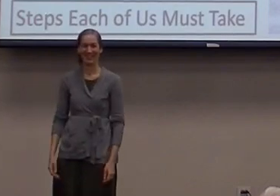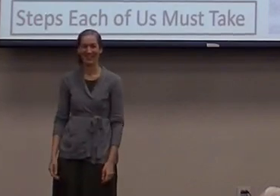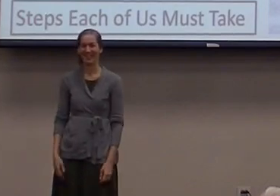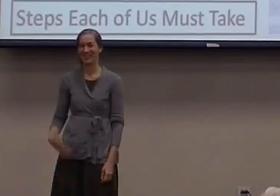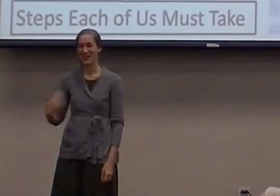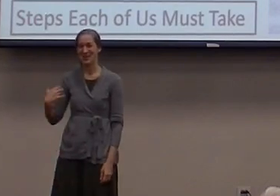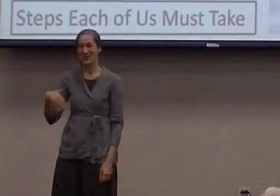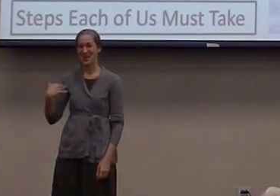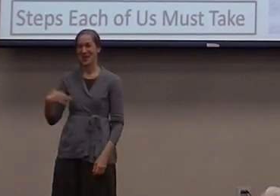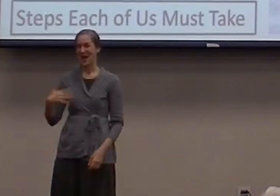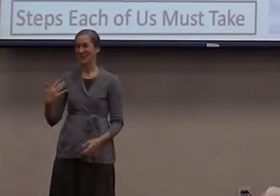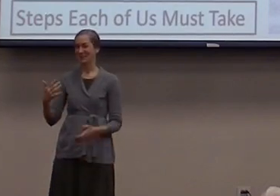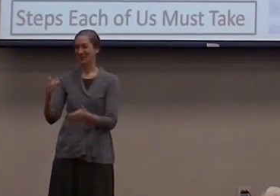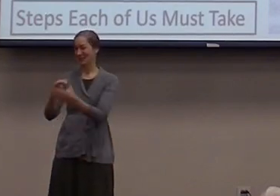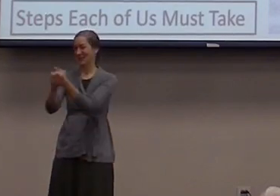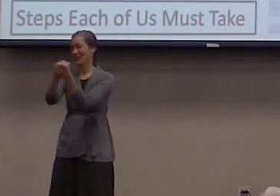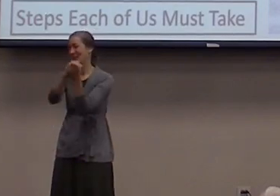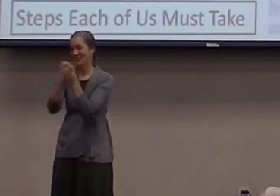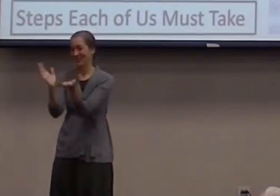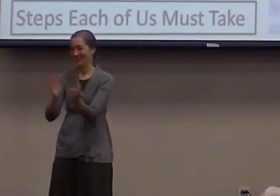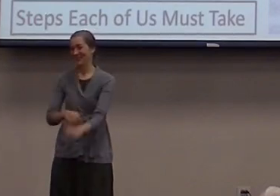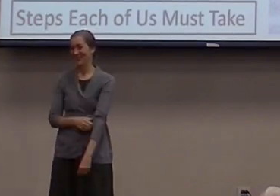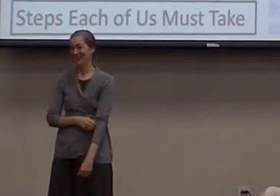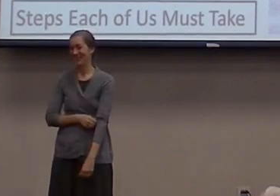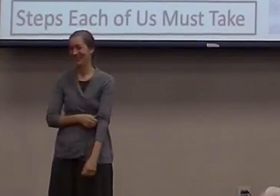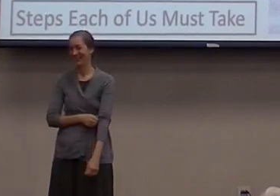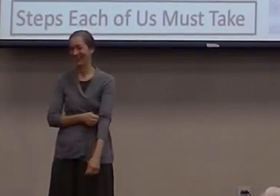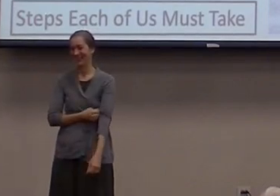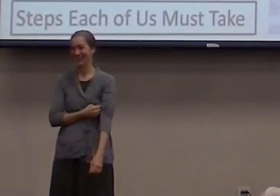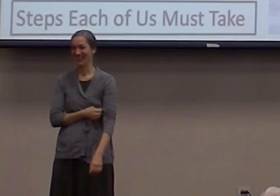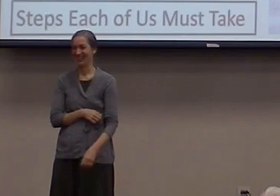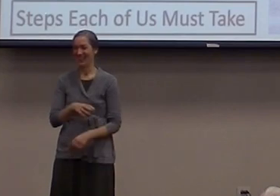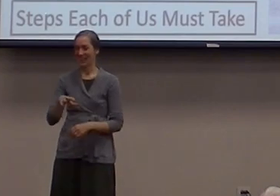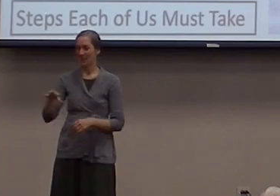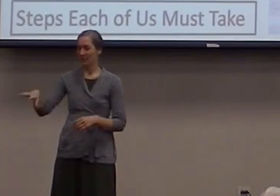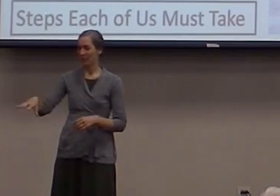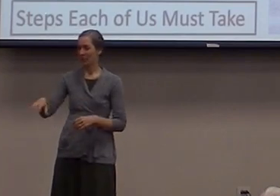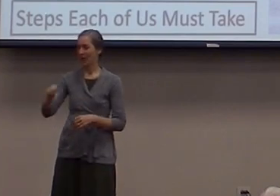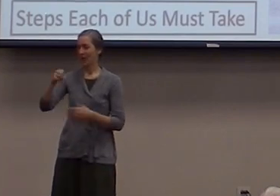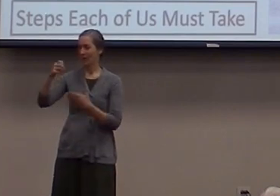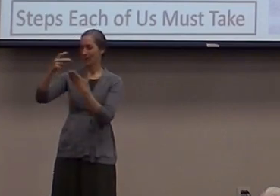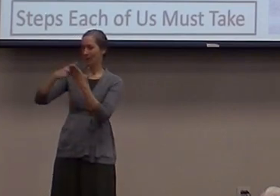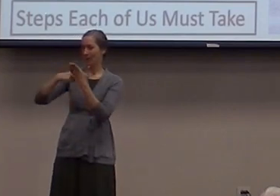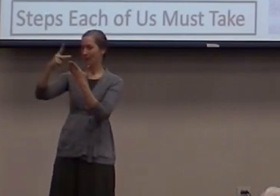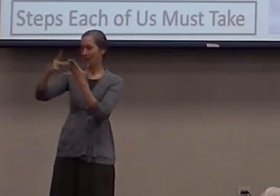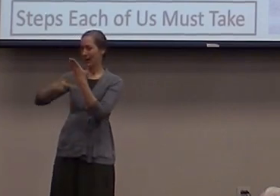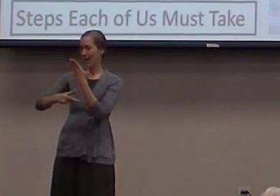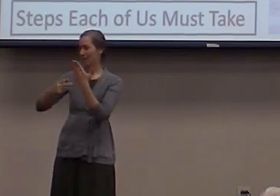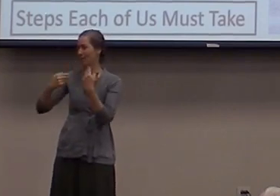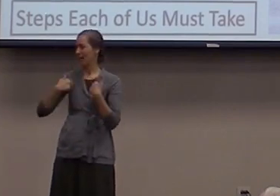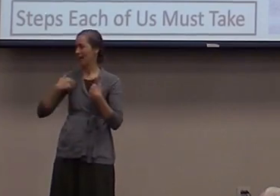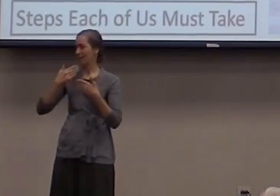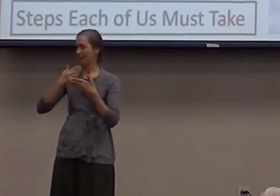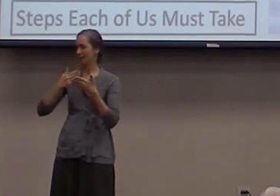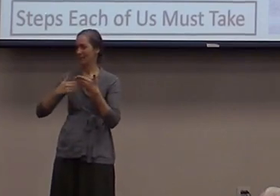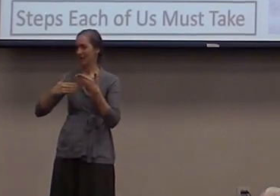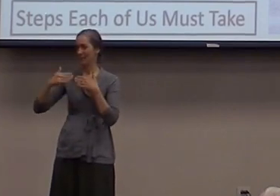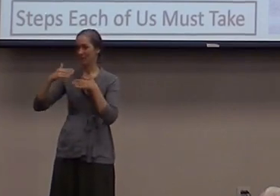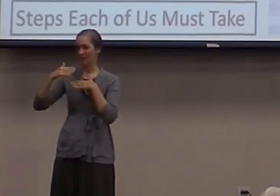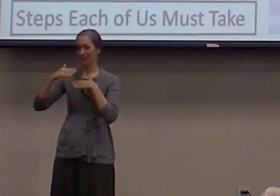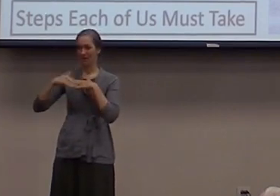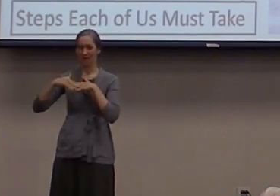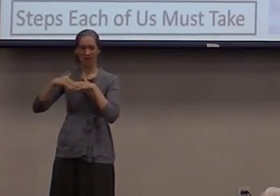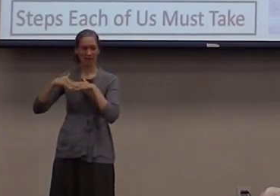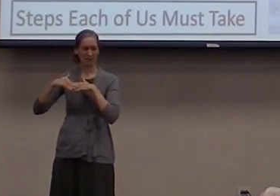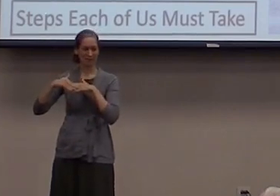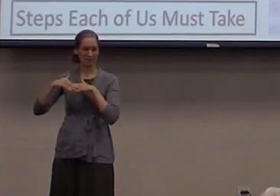go. Congratulations. You need to pick up a program. There are some out here on the seats. We have others if